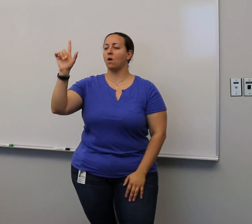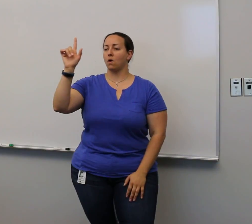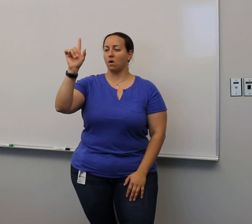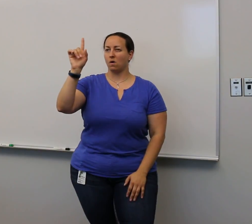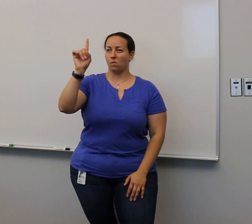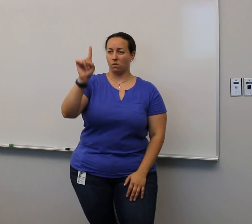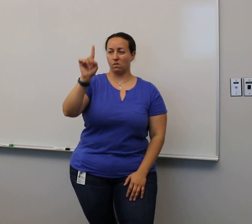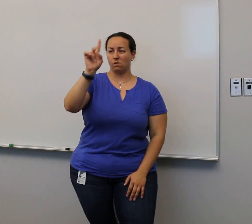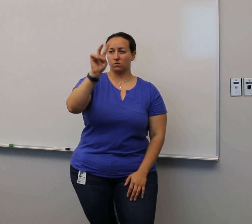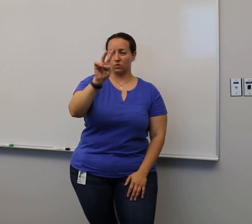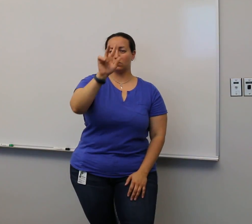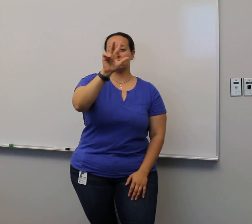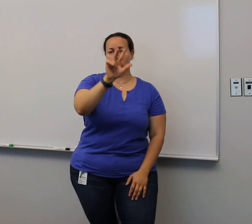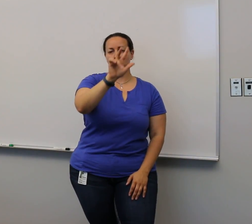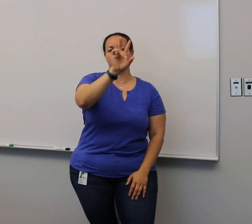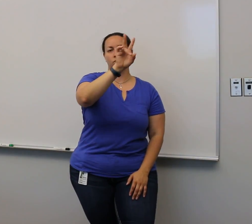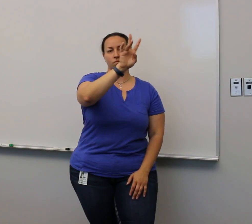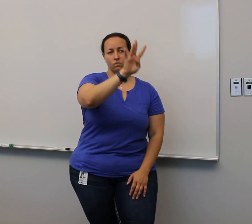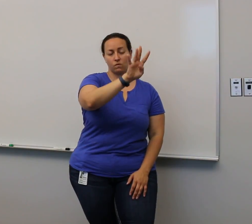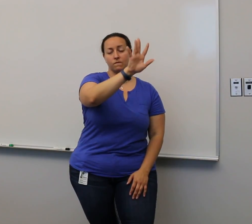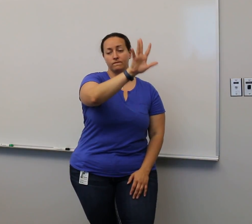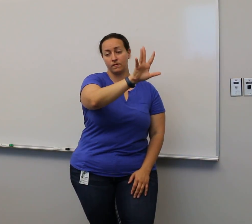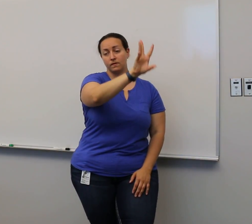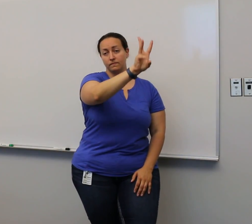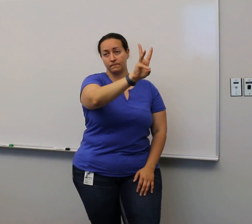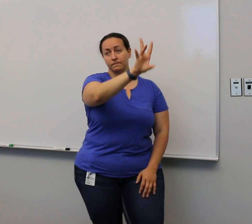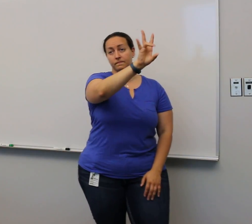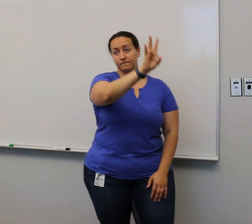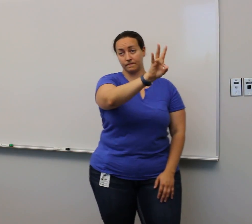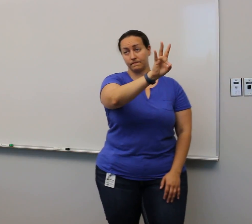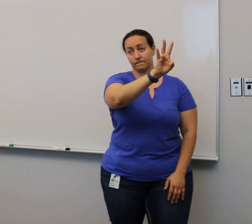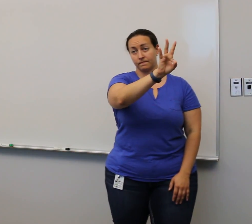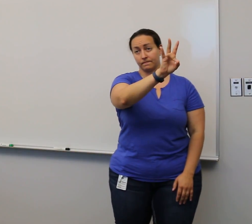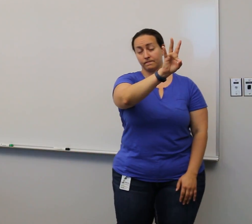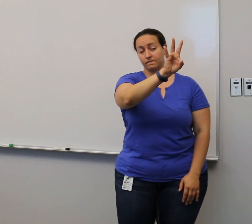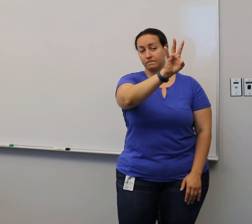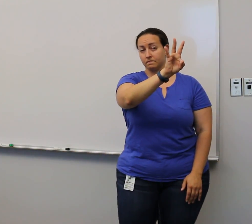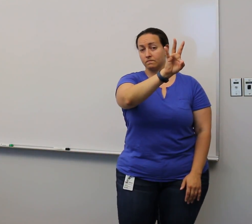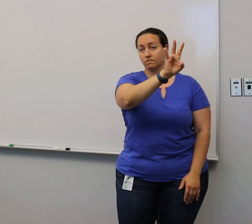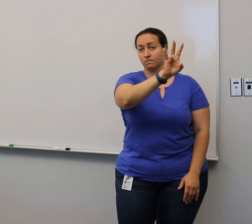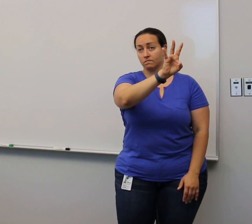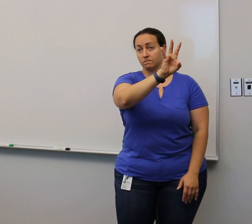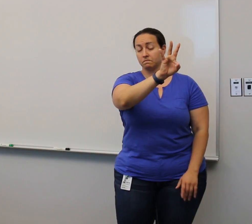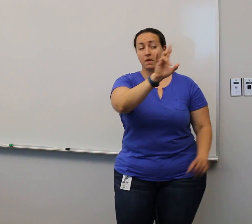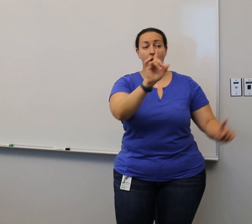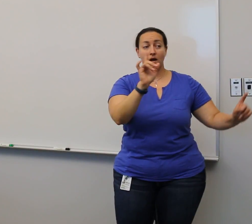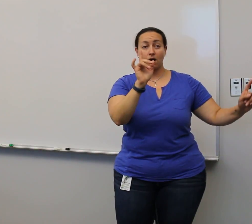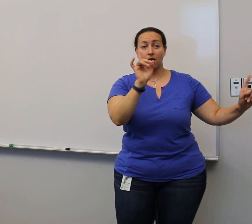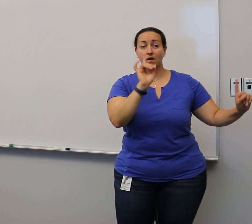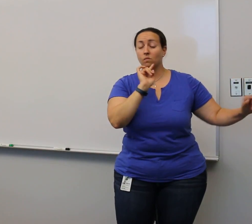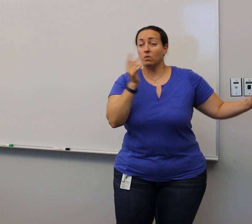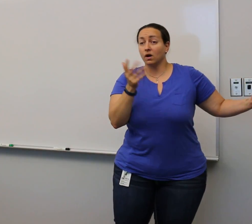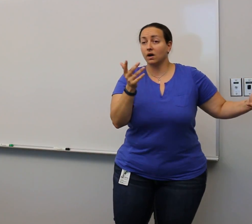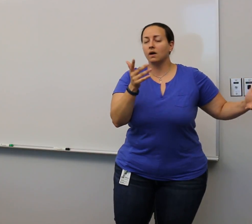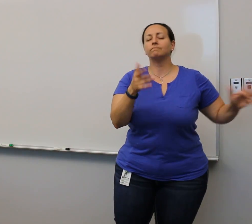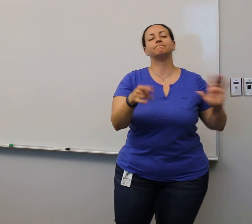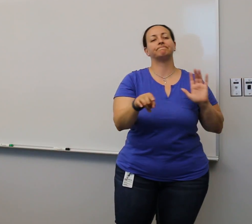And on the number line, when I move from 3 to the left 7, I end up at -4. So